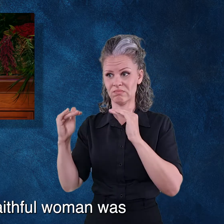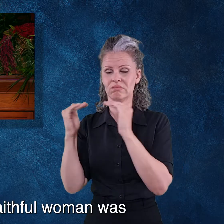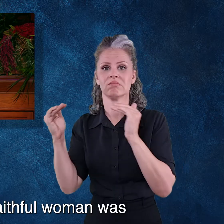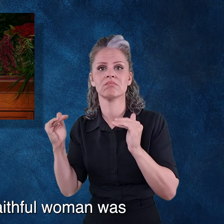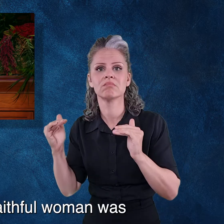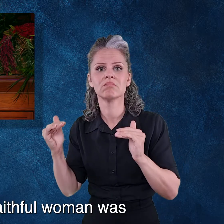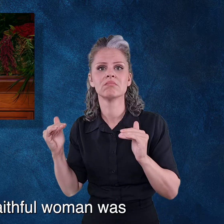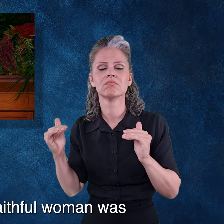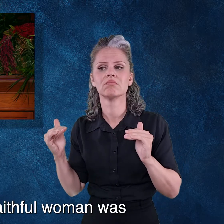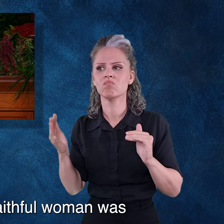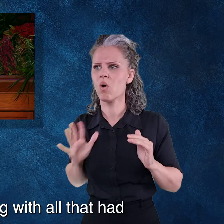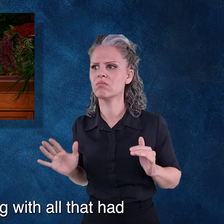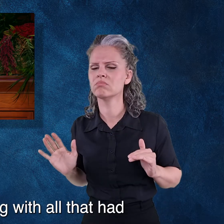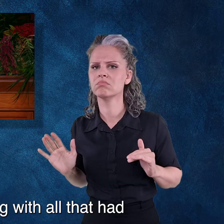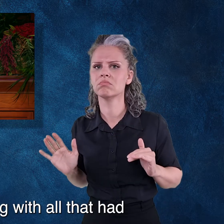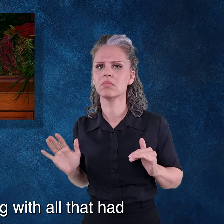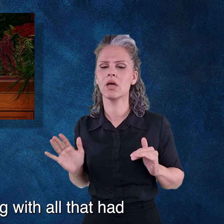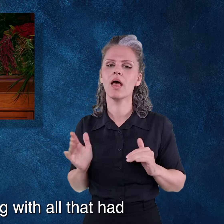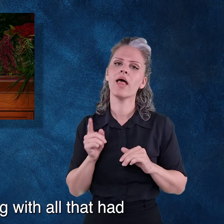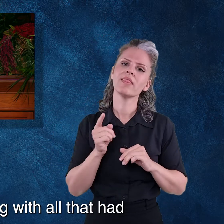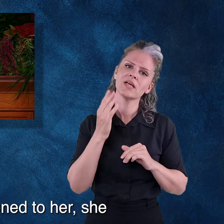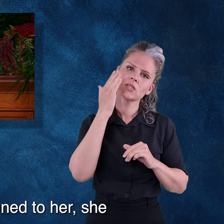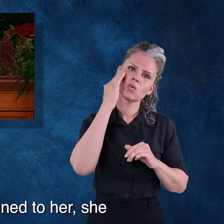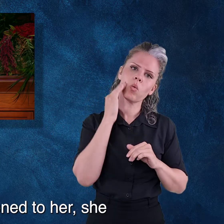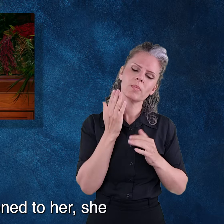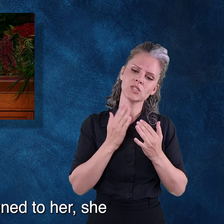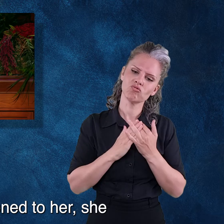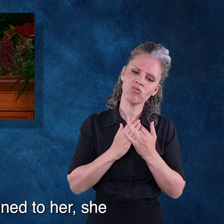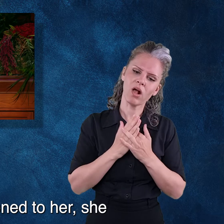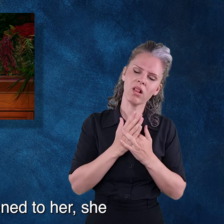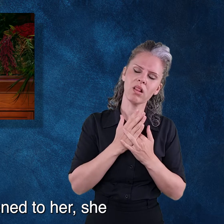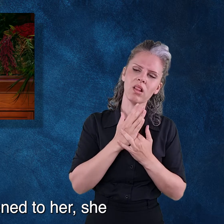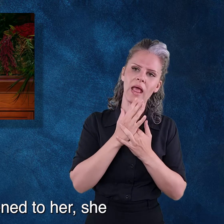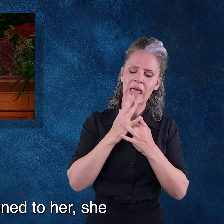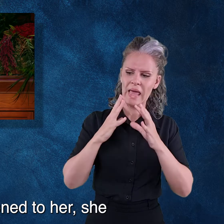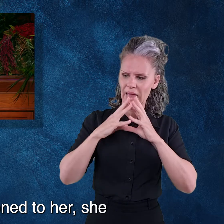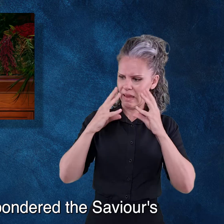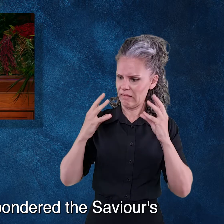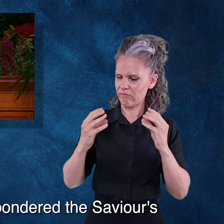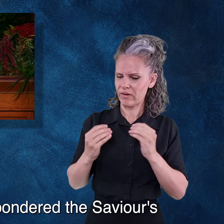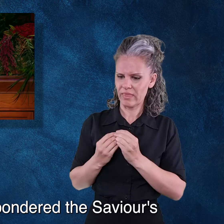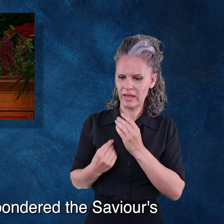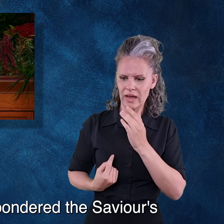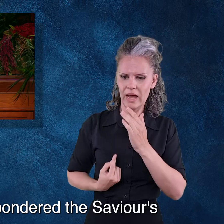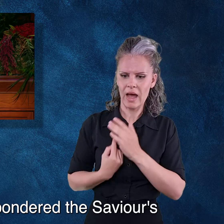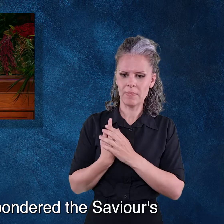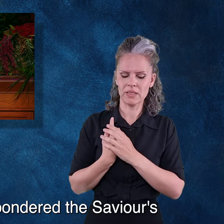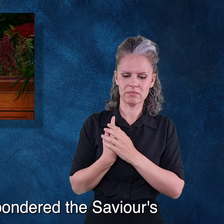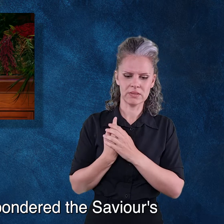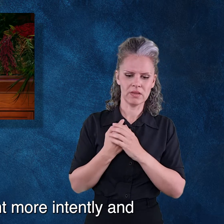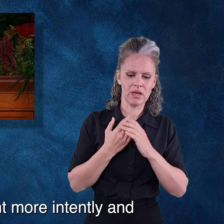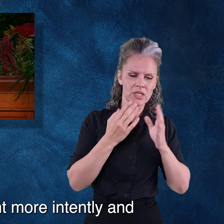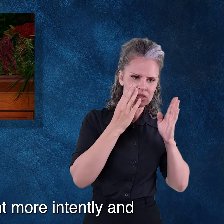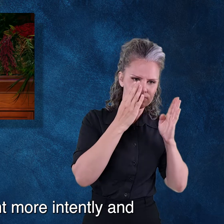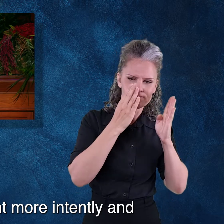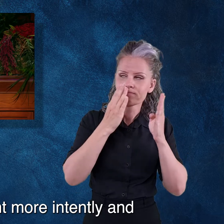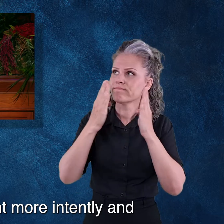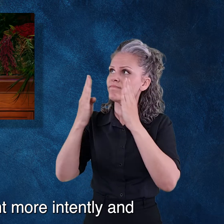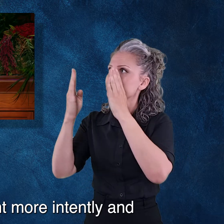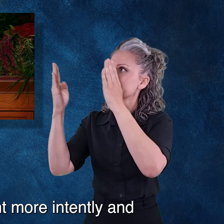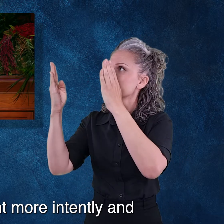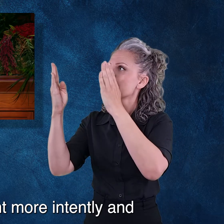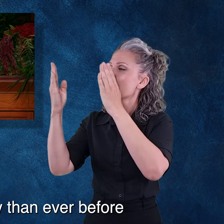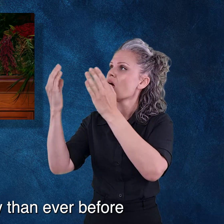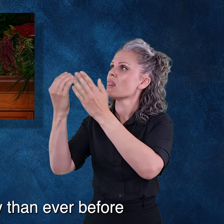As this faithful woman was struggling with all that had happened to her, she studied and pondered the Savior's Atonement more